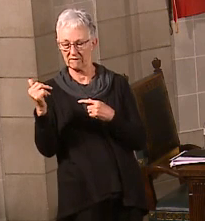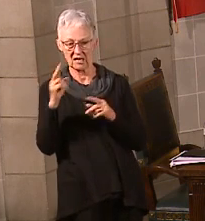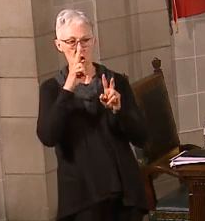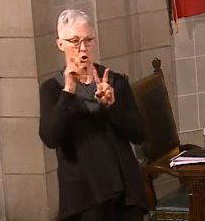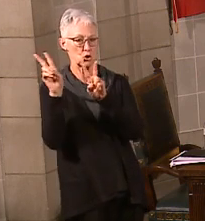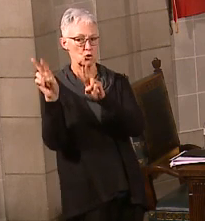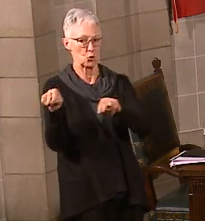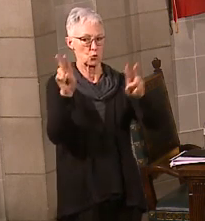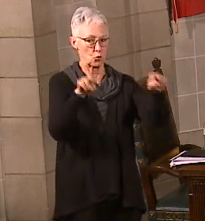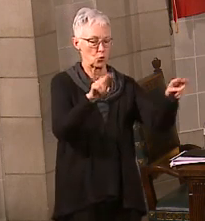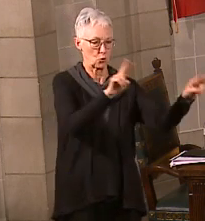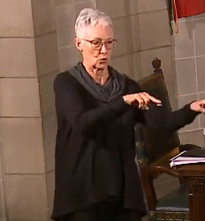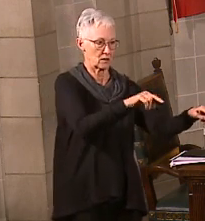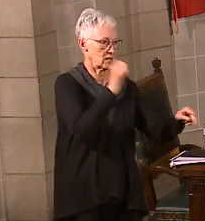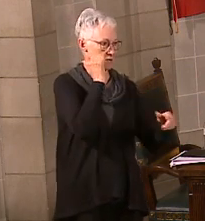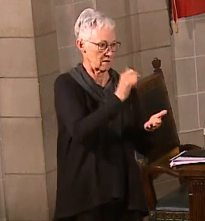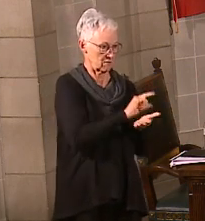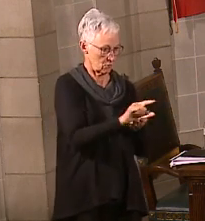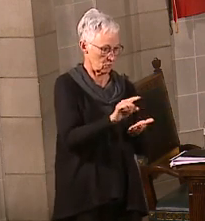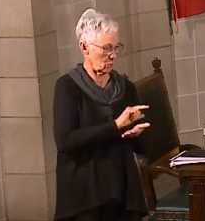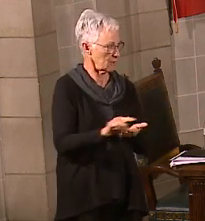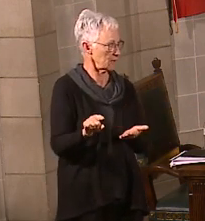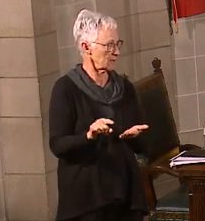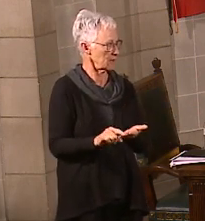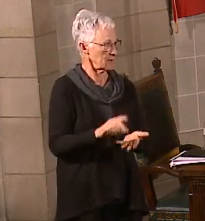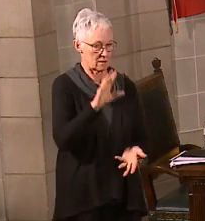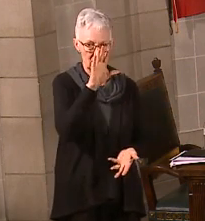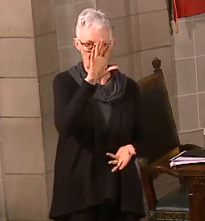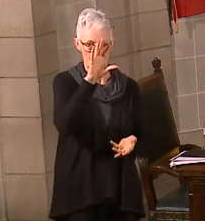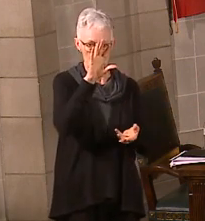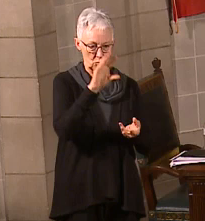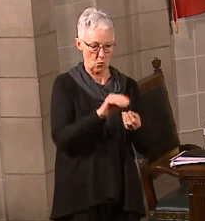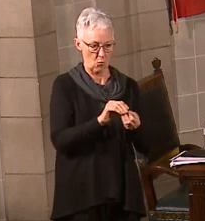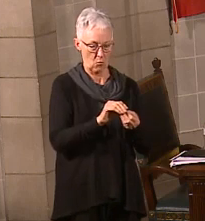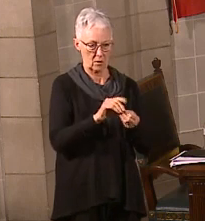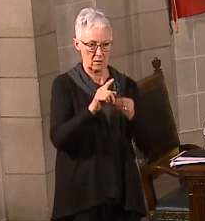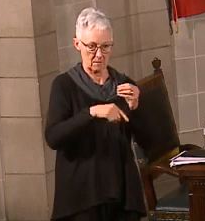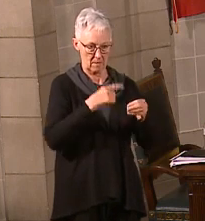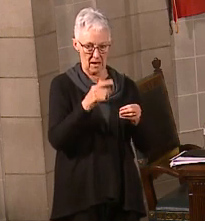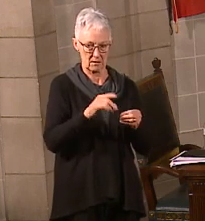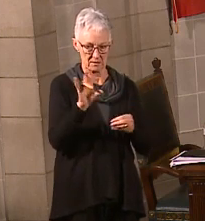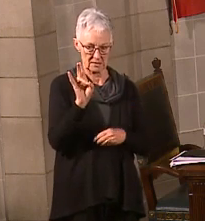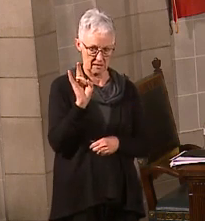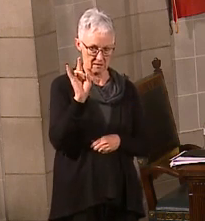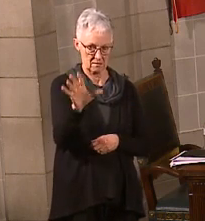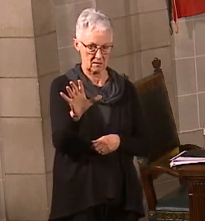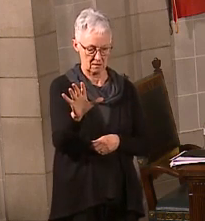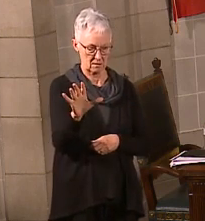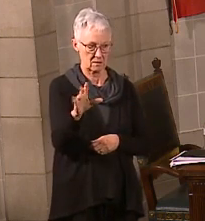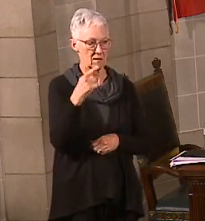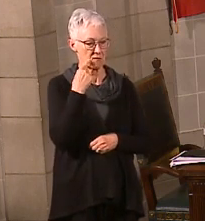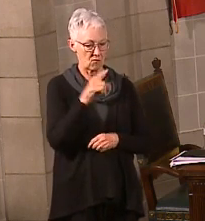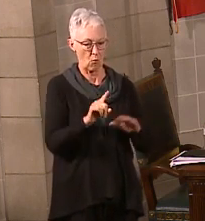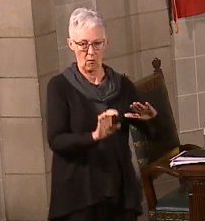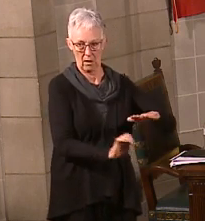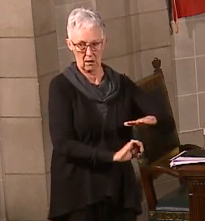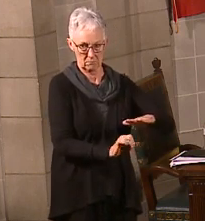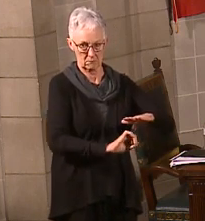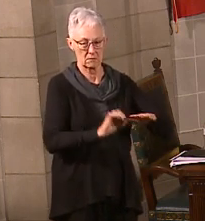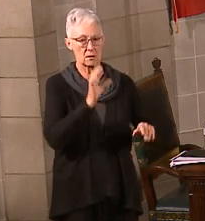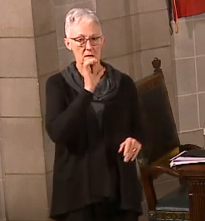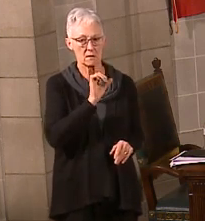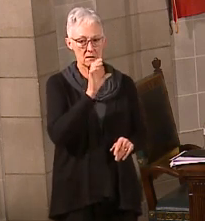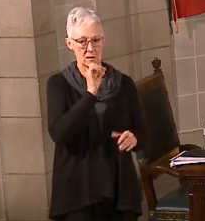a total of about 75 based upon what our staff can do capacity-wise, a total of 75. They are for elementary age